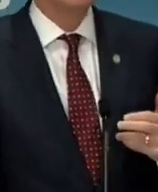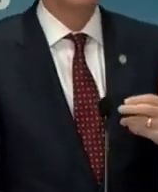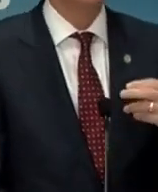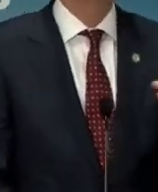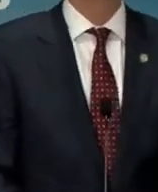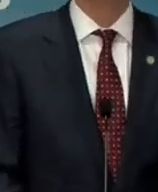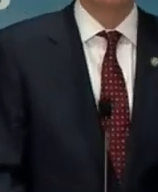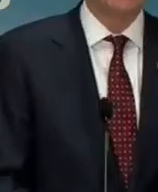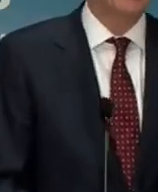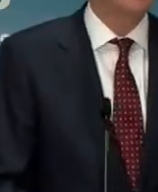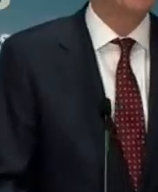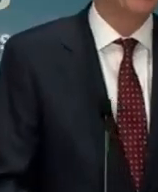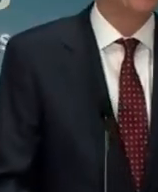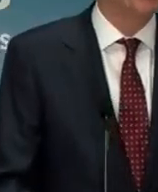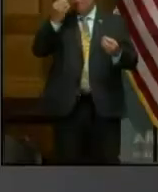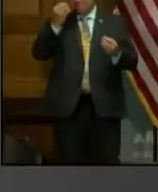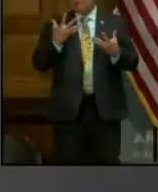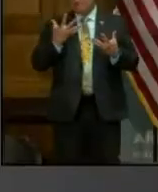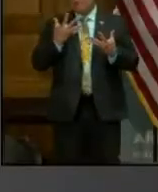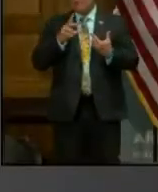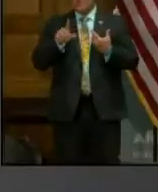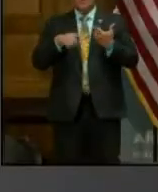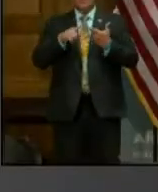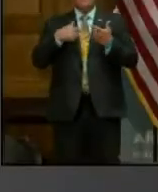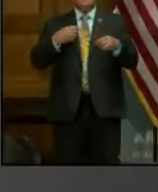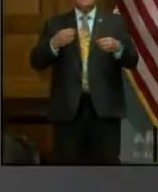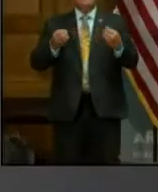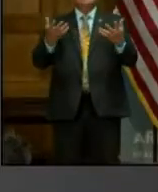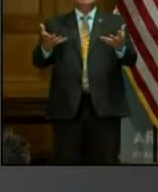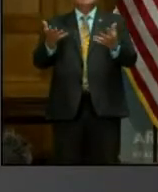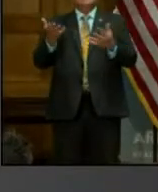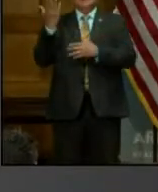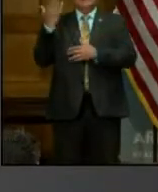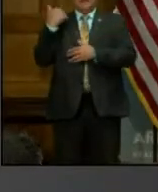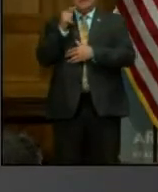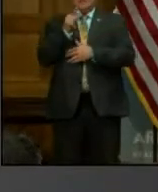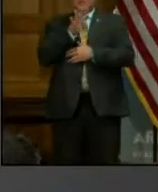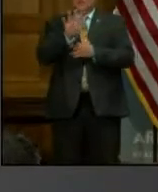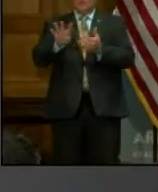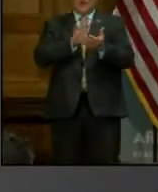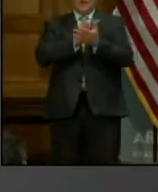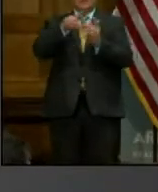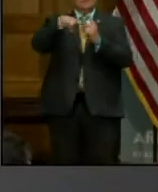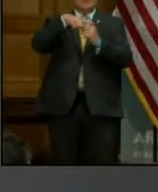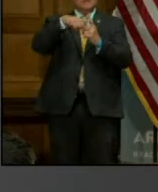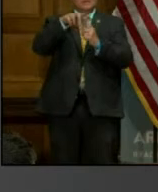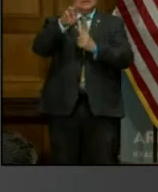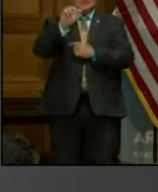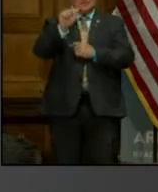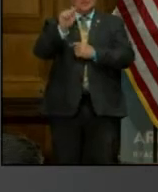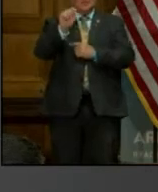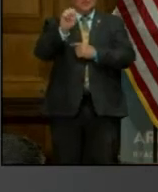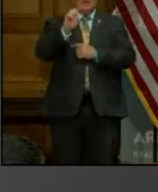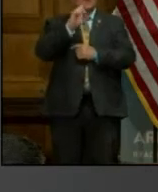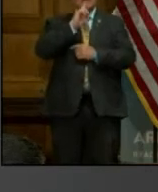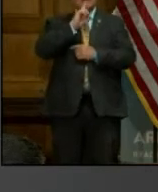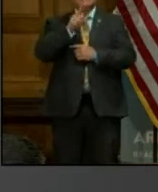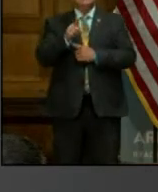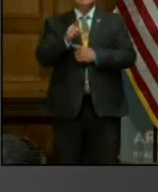And it's been pointed out that whenever I give, last 24 hours positivity rate